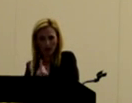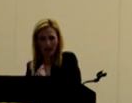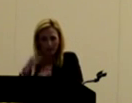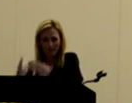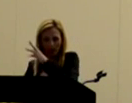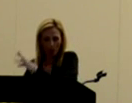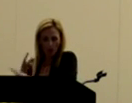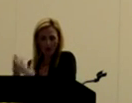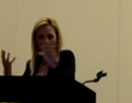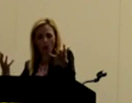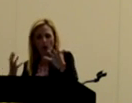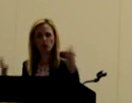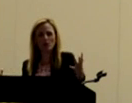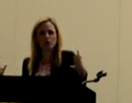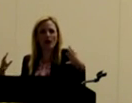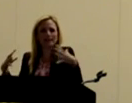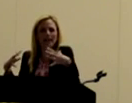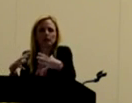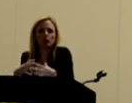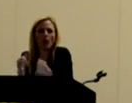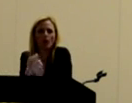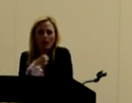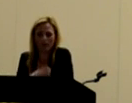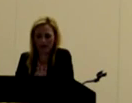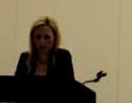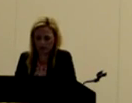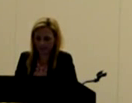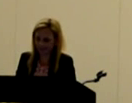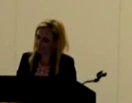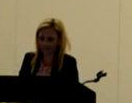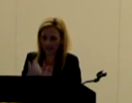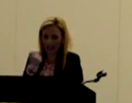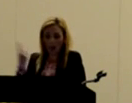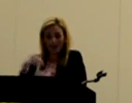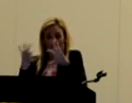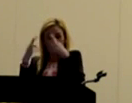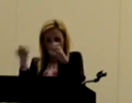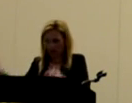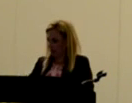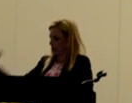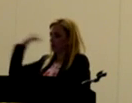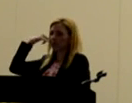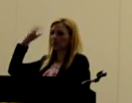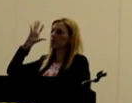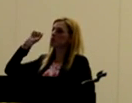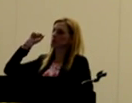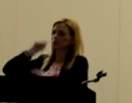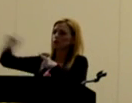hear isolated me from a world that I wanted to embrace and absorb with passion. Anyone else in the family could pick up the